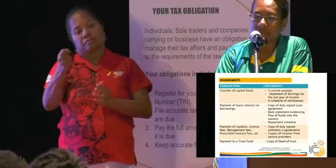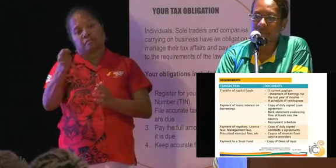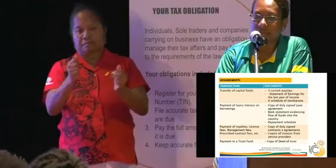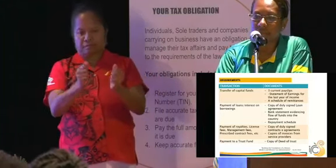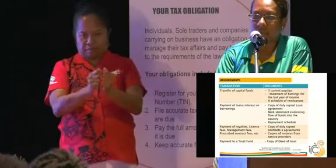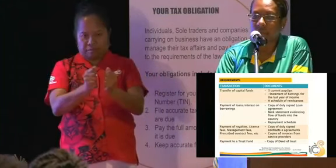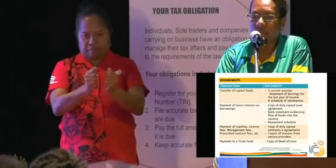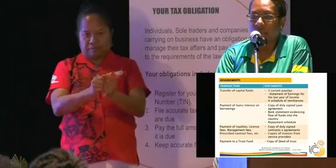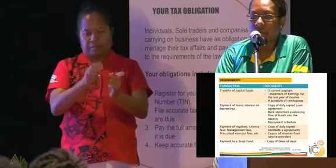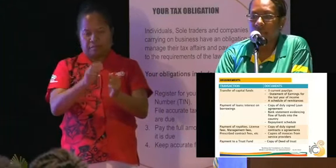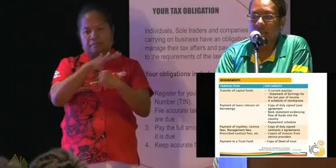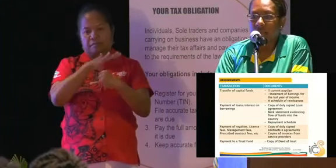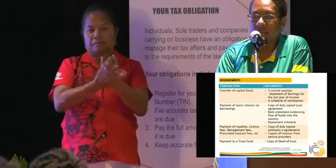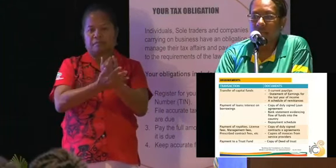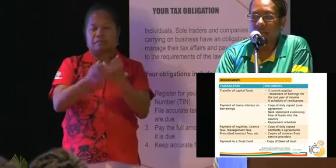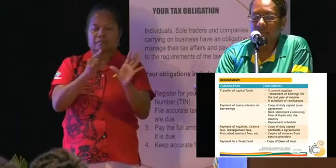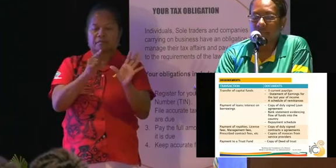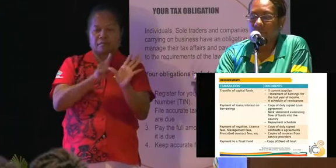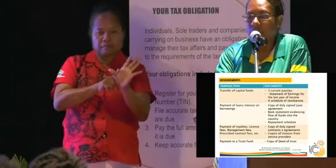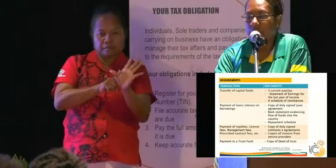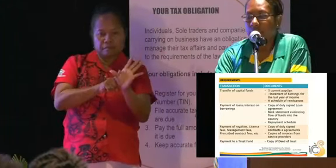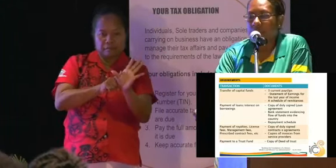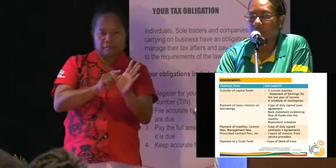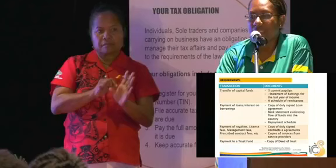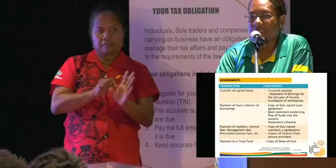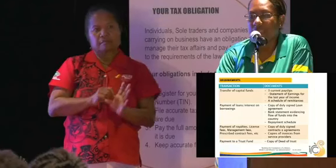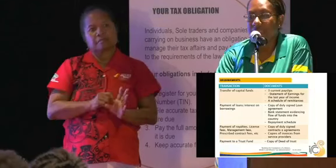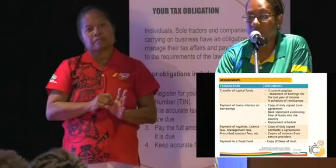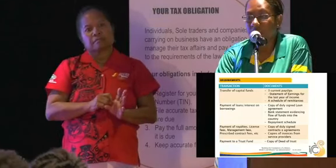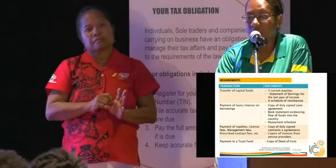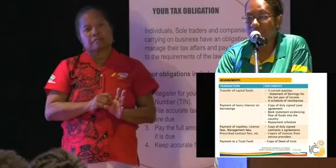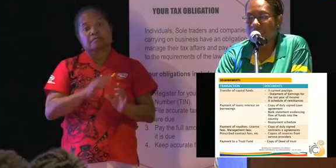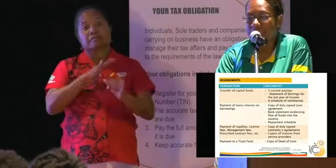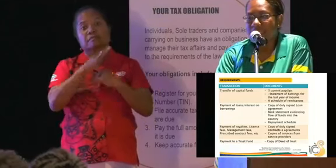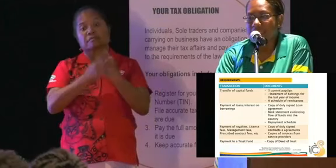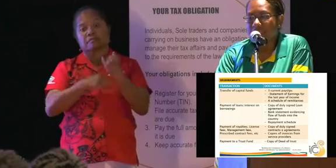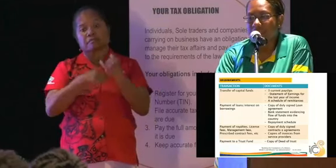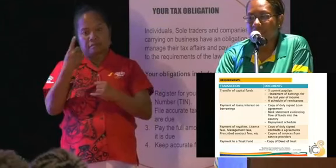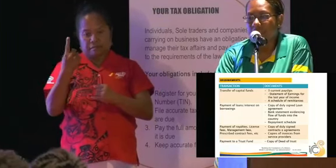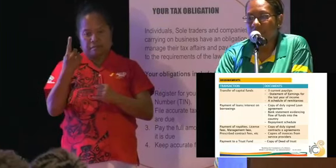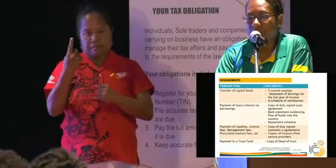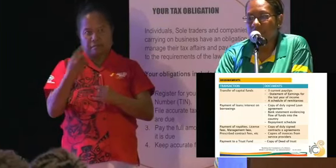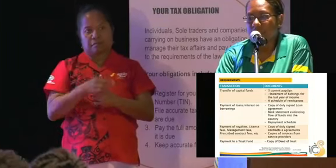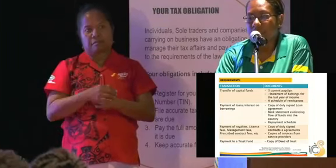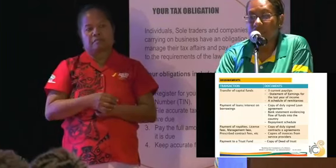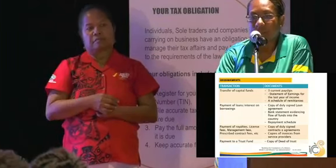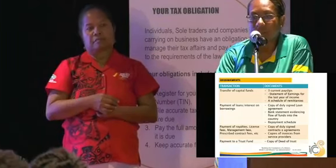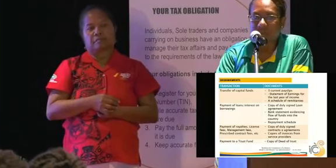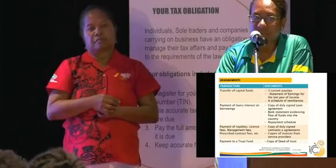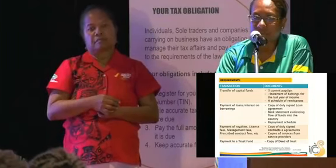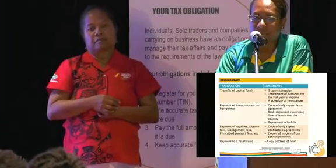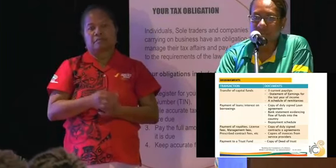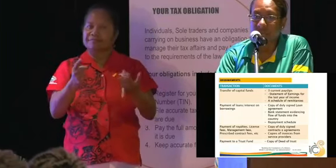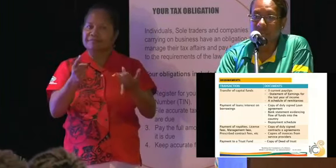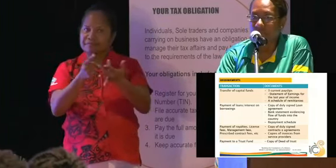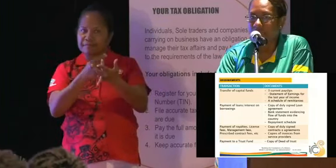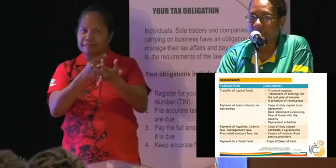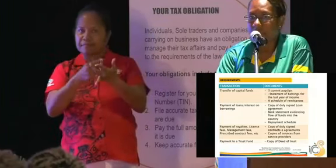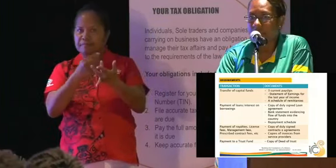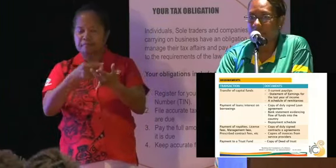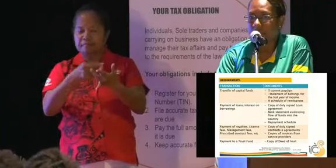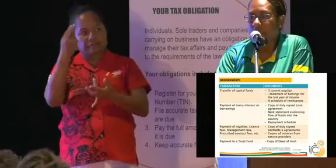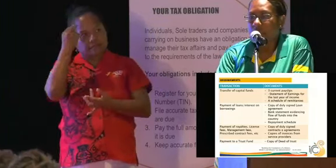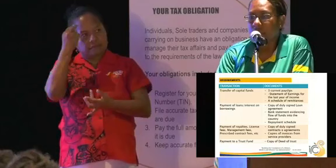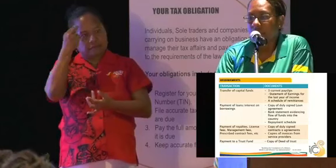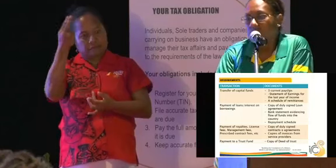for the last year, and the last one is actually for other countries like